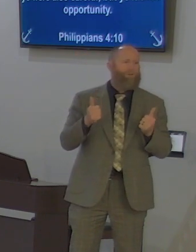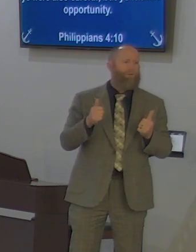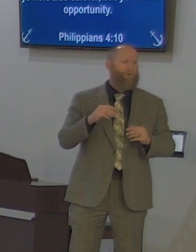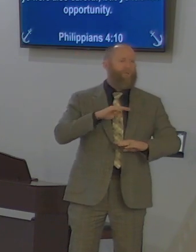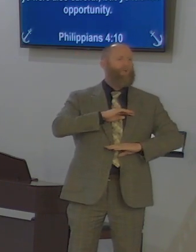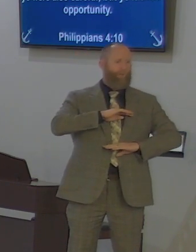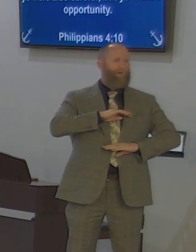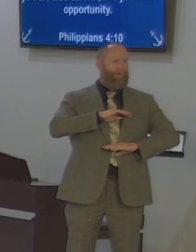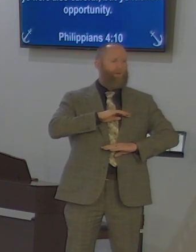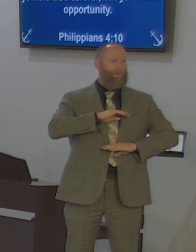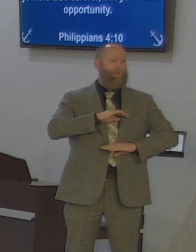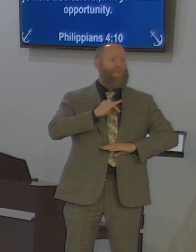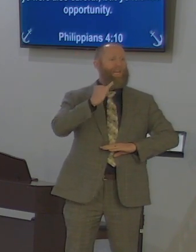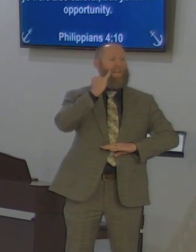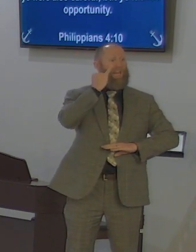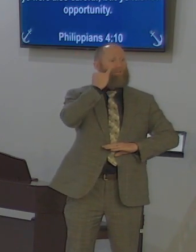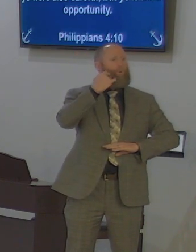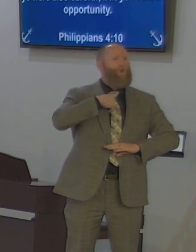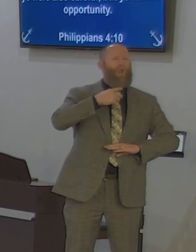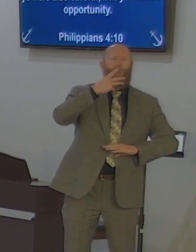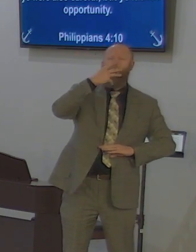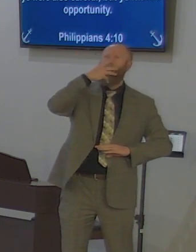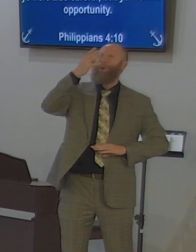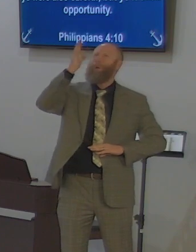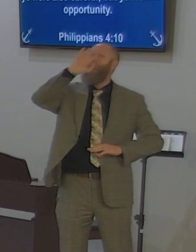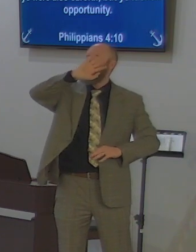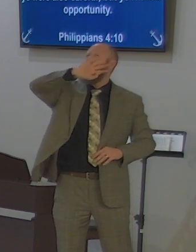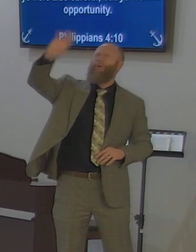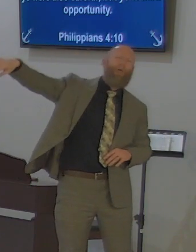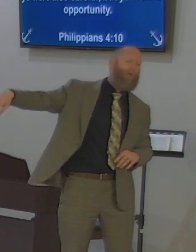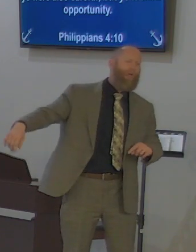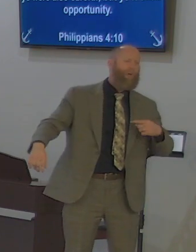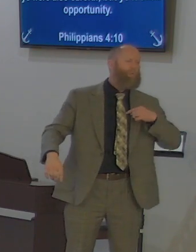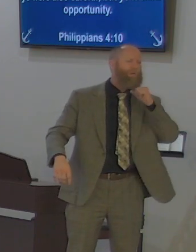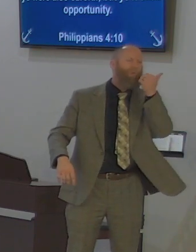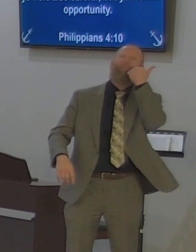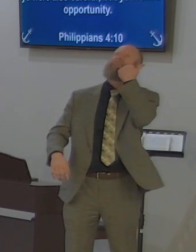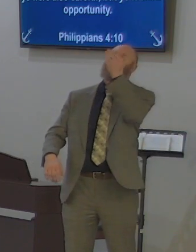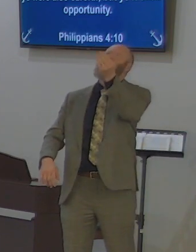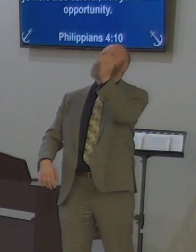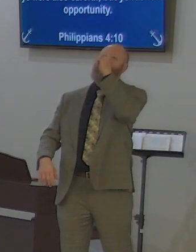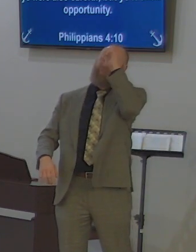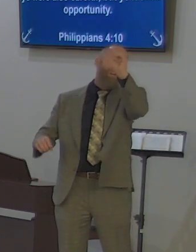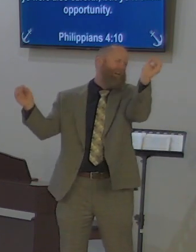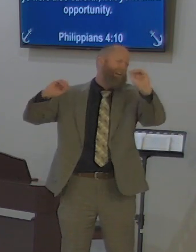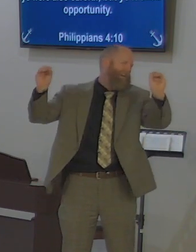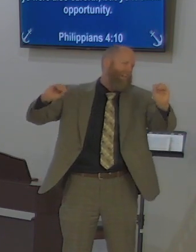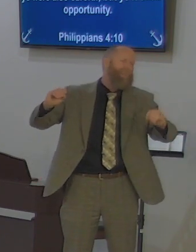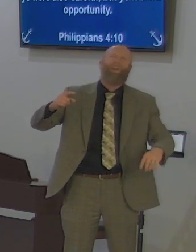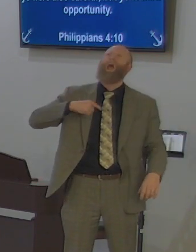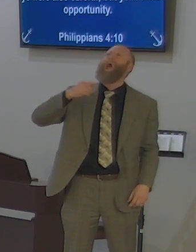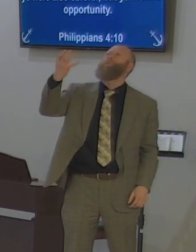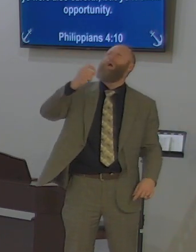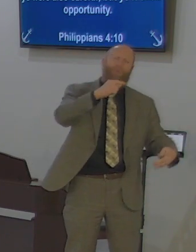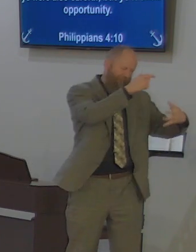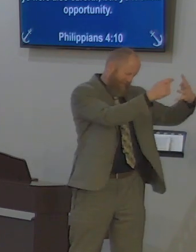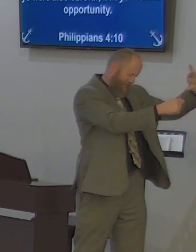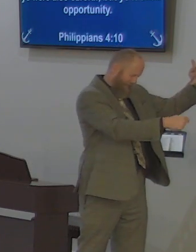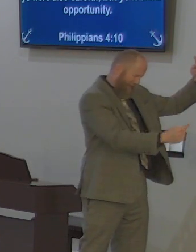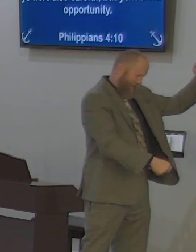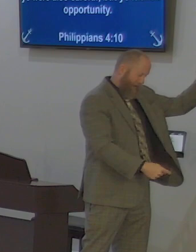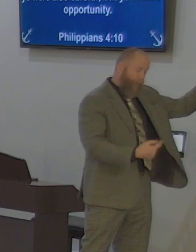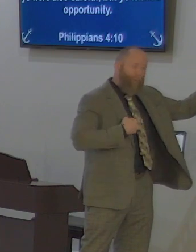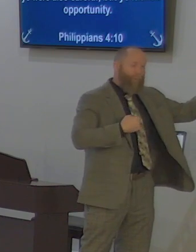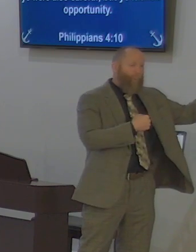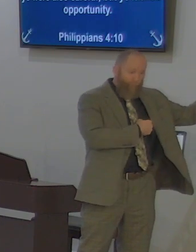gratitude in you. A person that cannot be thankful to God for whatever God does because he's God in our life will never be one